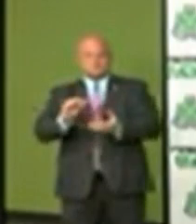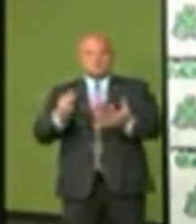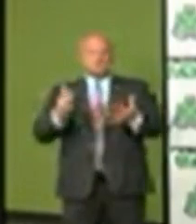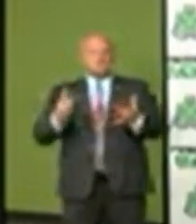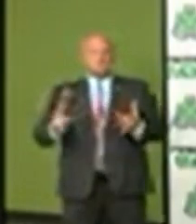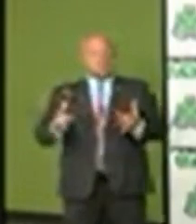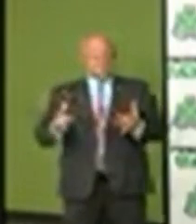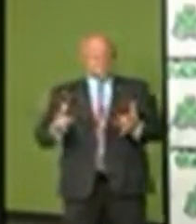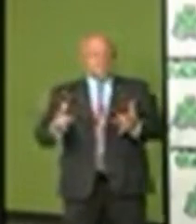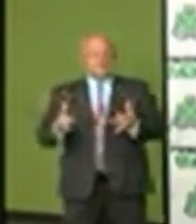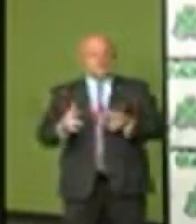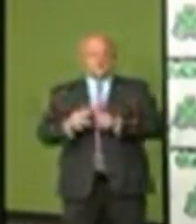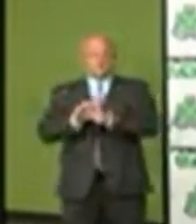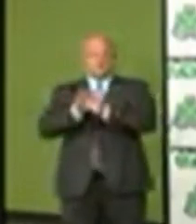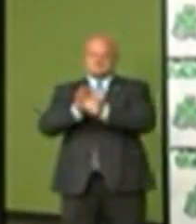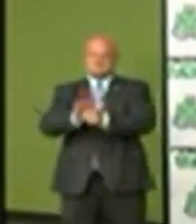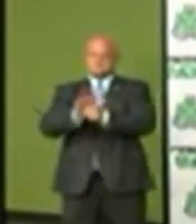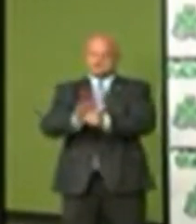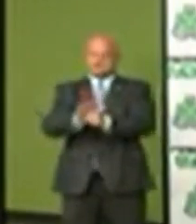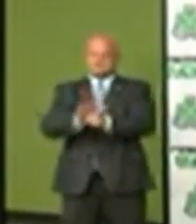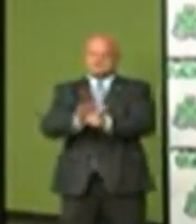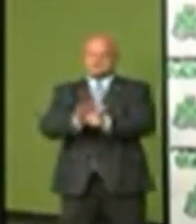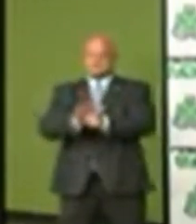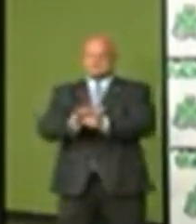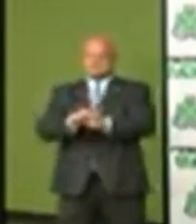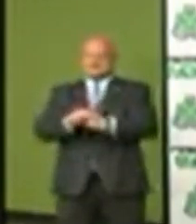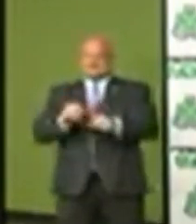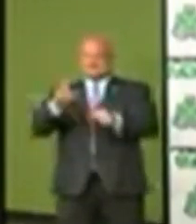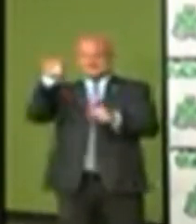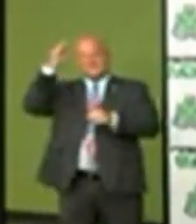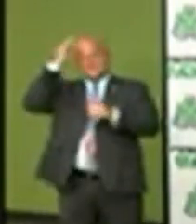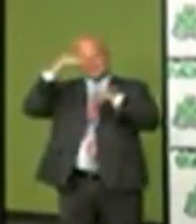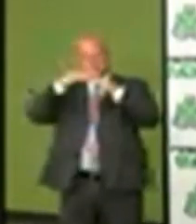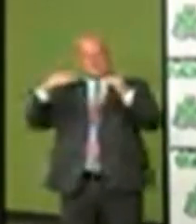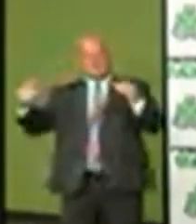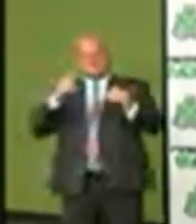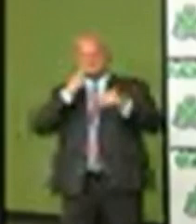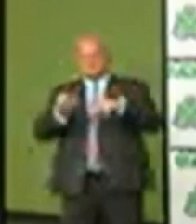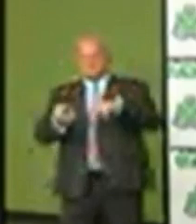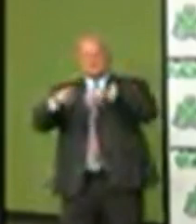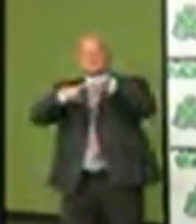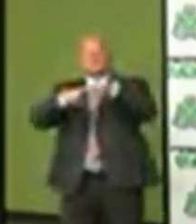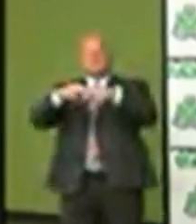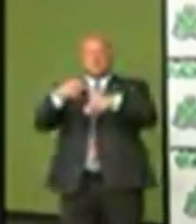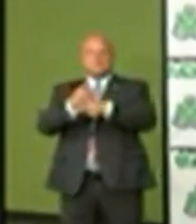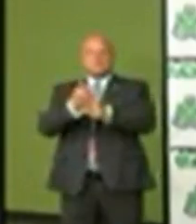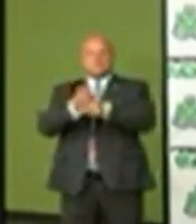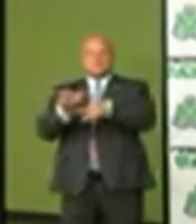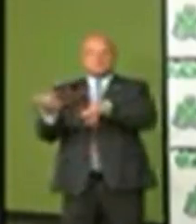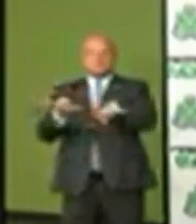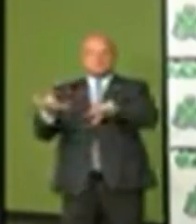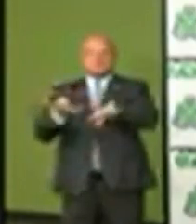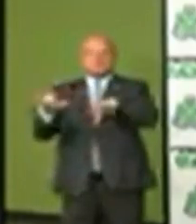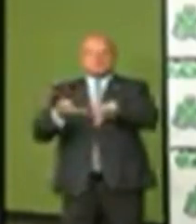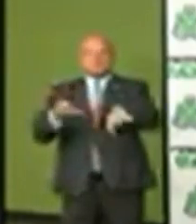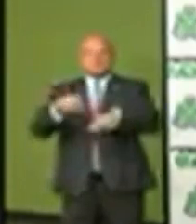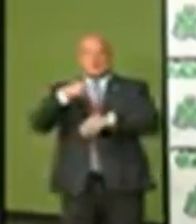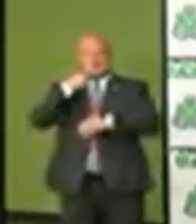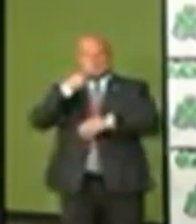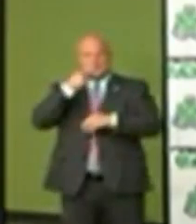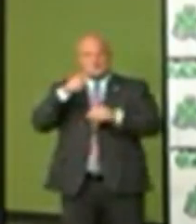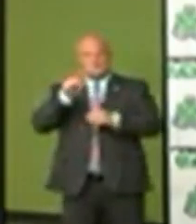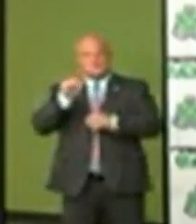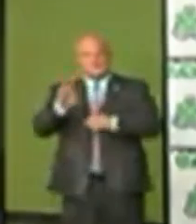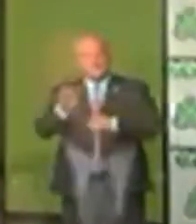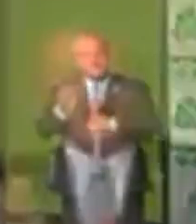we're putting pressure, and we're doing everything we can at a federal level to increase the production of our commercial labs, because